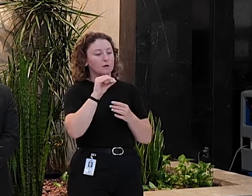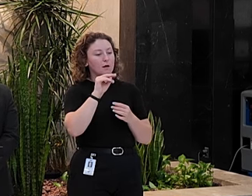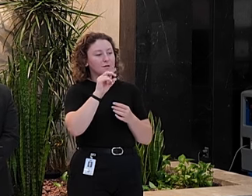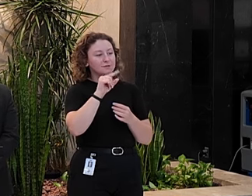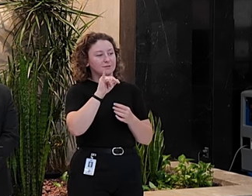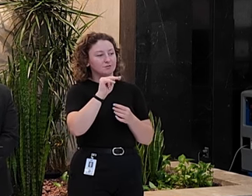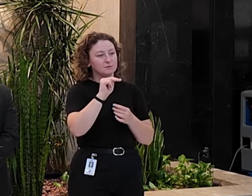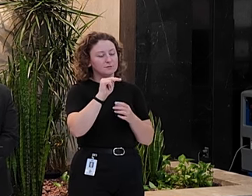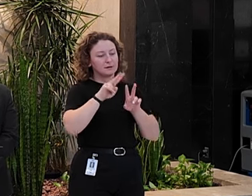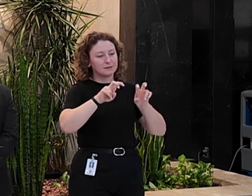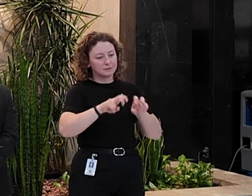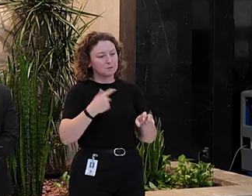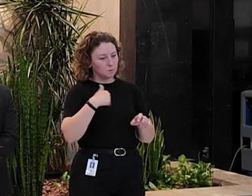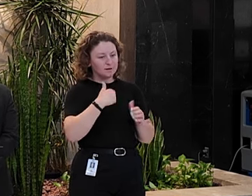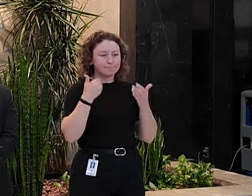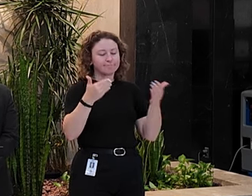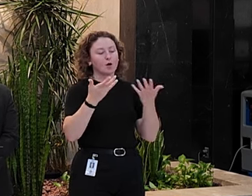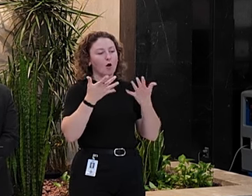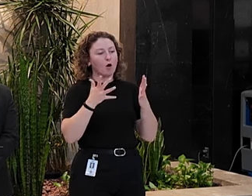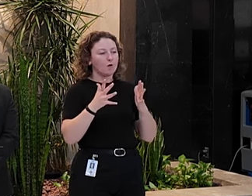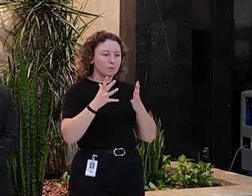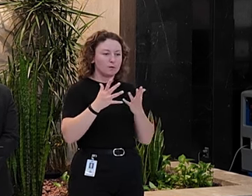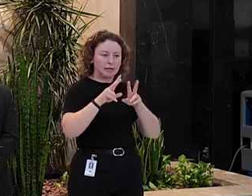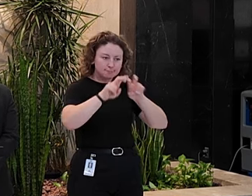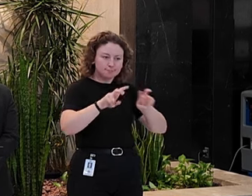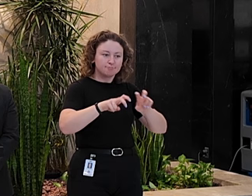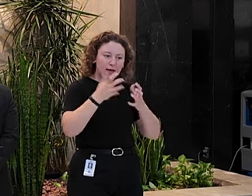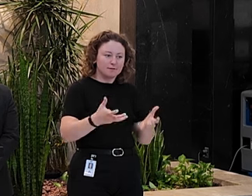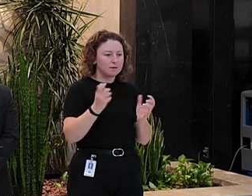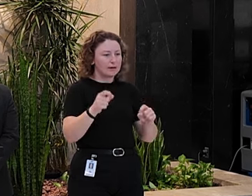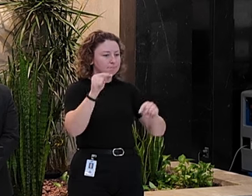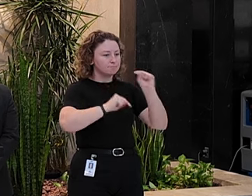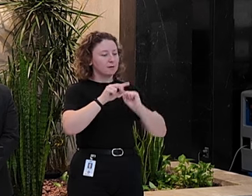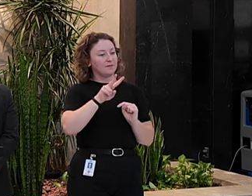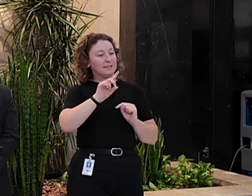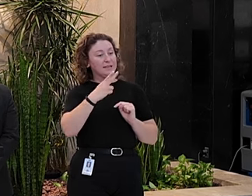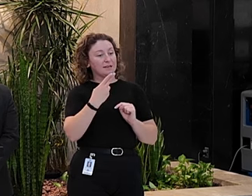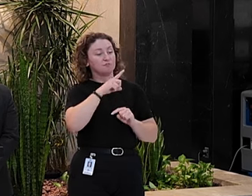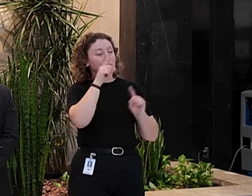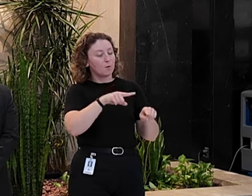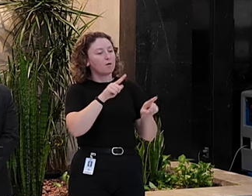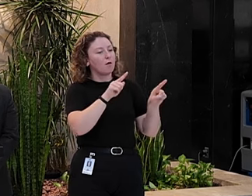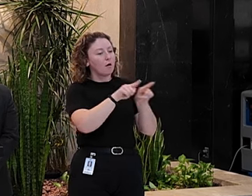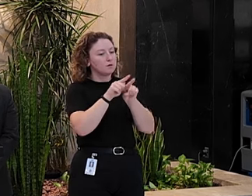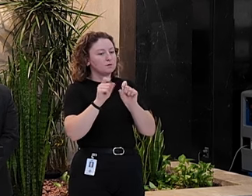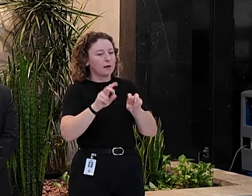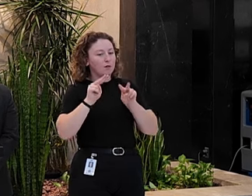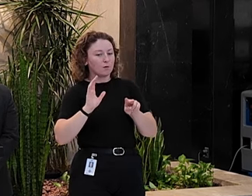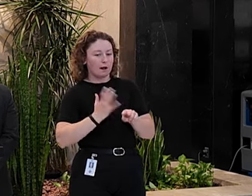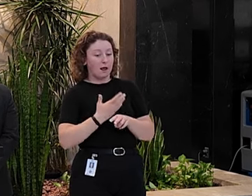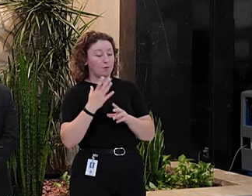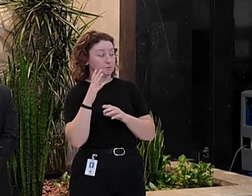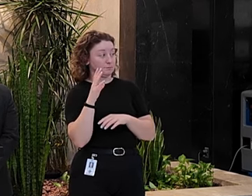plant? We've gone through and done some very robust condition assessments. You can go back and look at VDH's report. You can also look at some of our HNTB